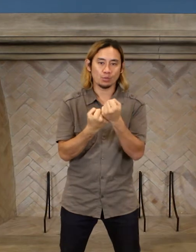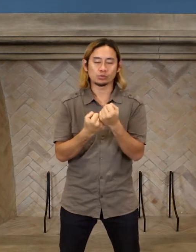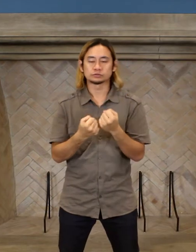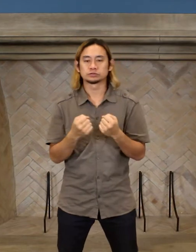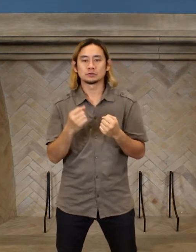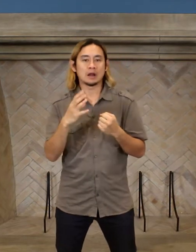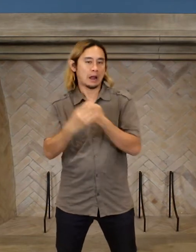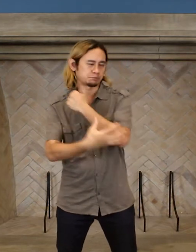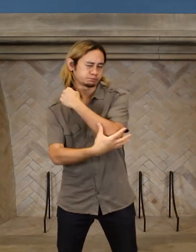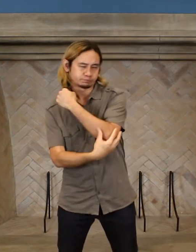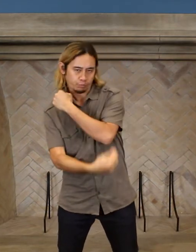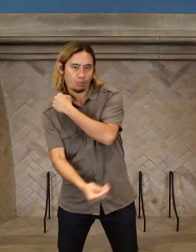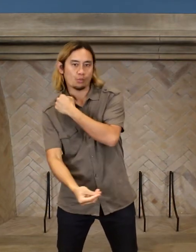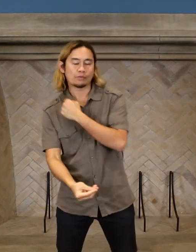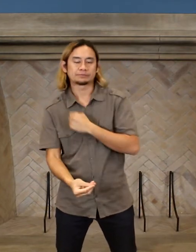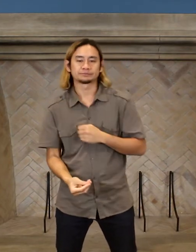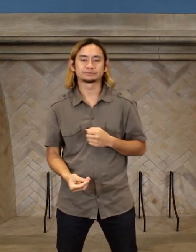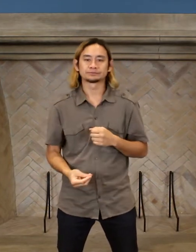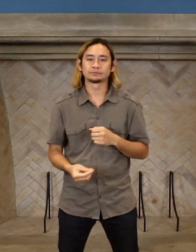support, and poverty issues.